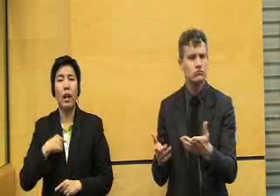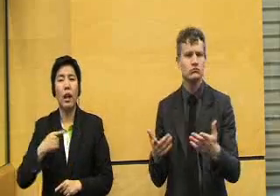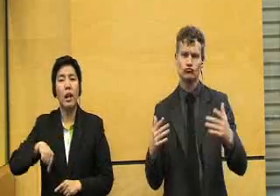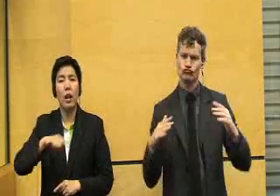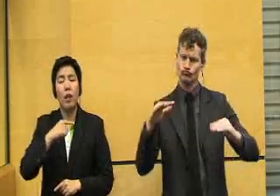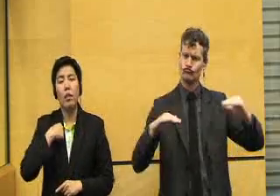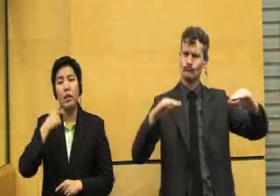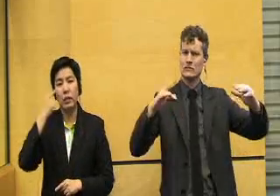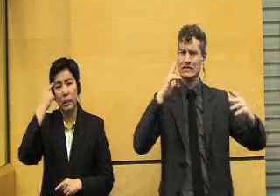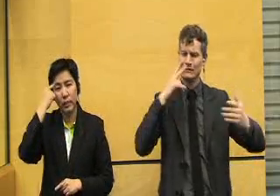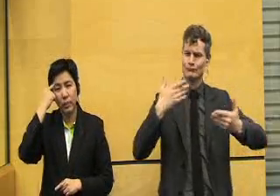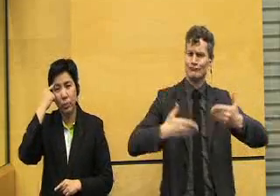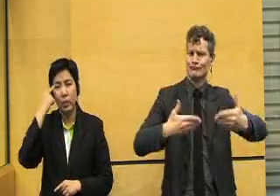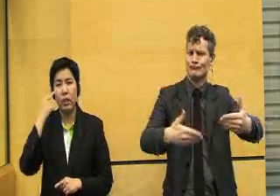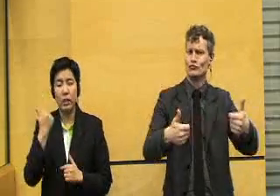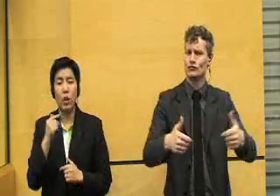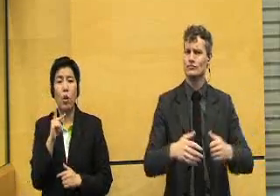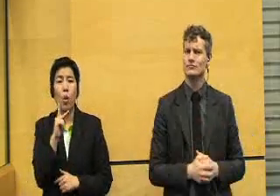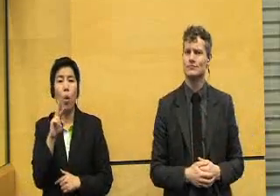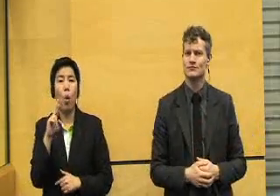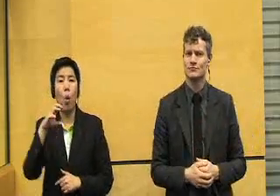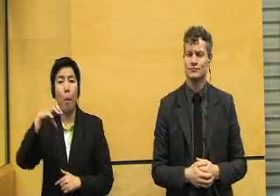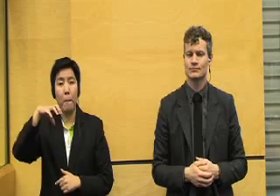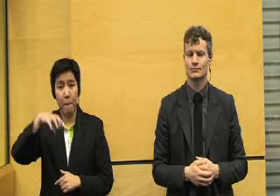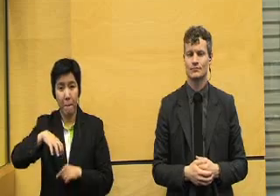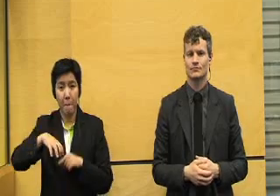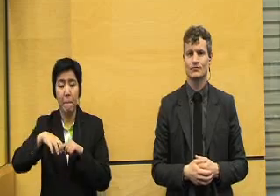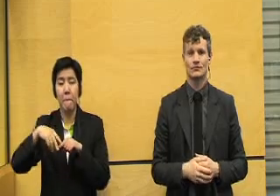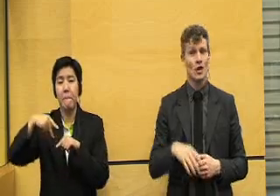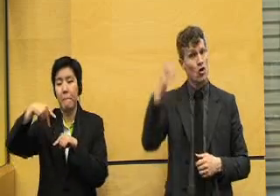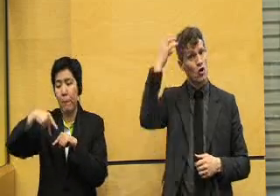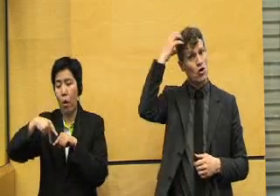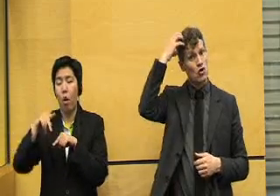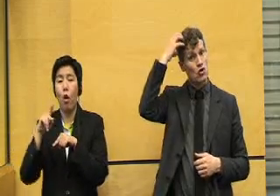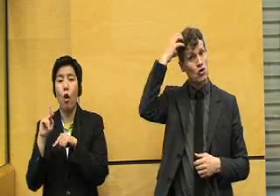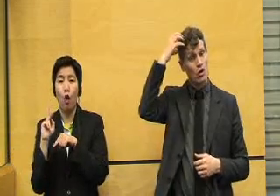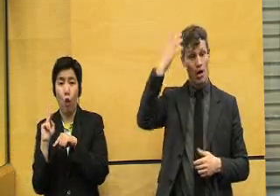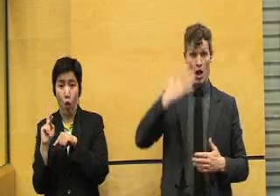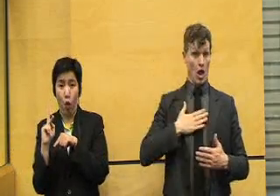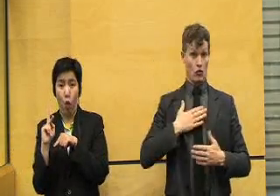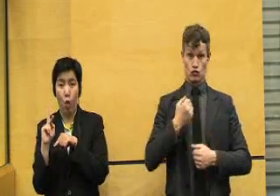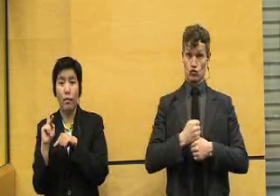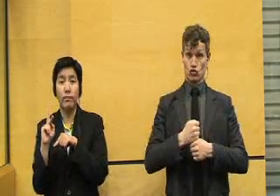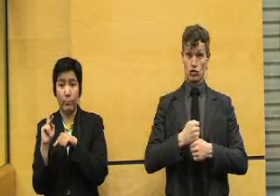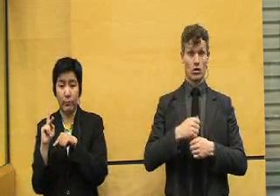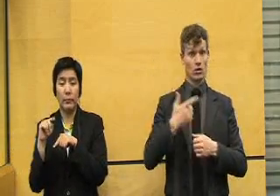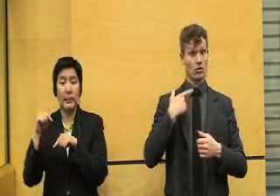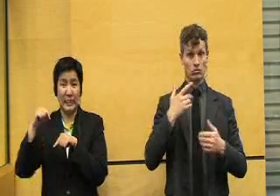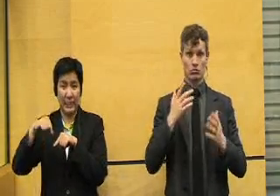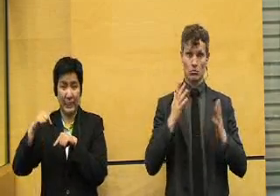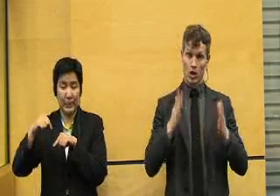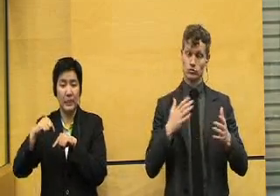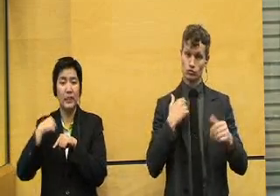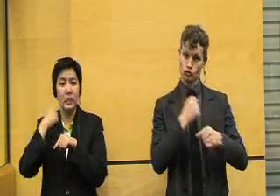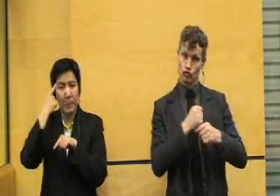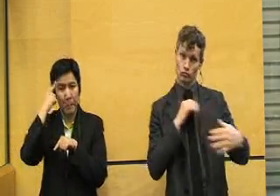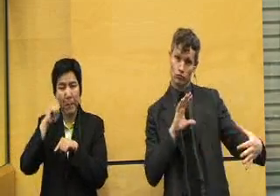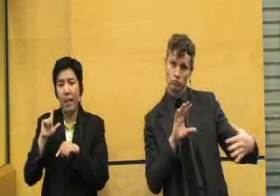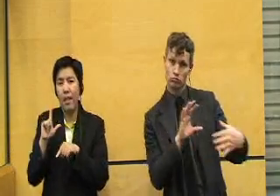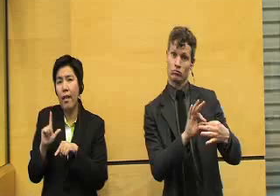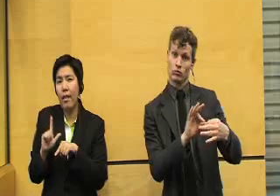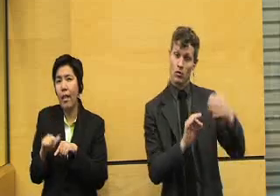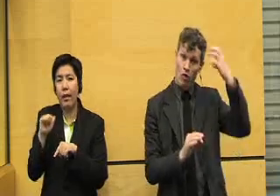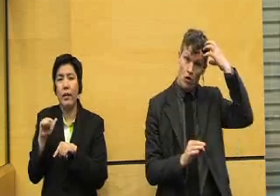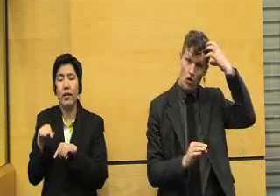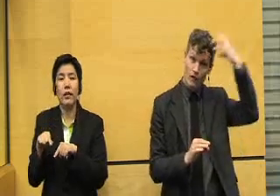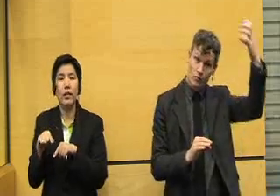with Disabilities, in its capacity as the government's focal point for the convention, would undertake to carry out this role in a more rigorous